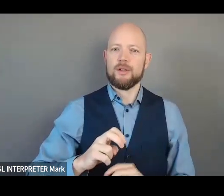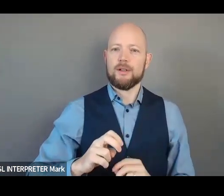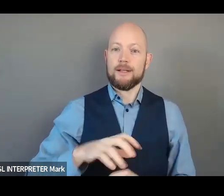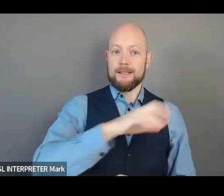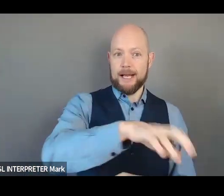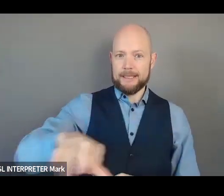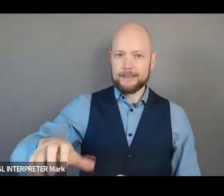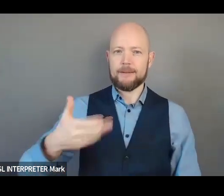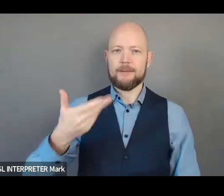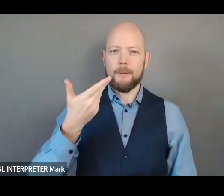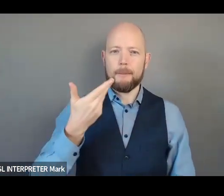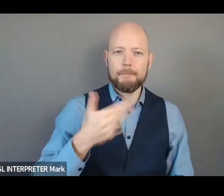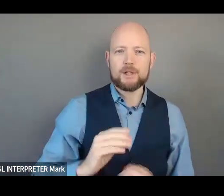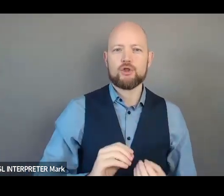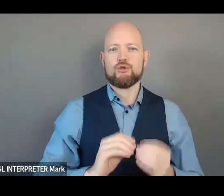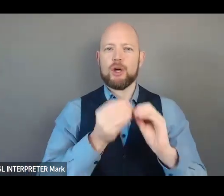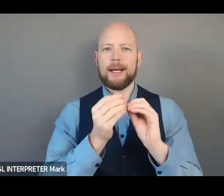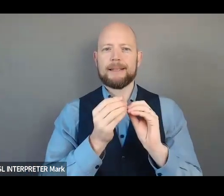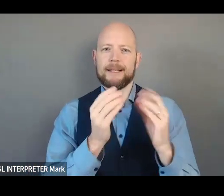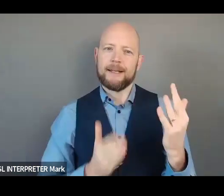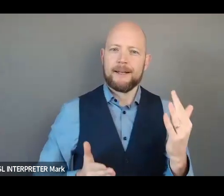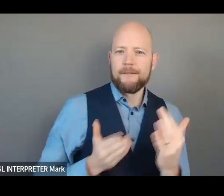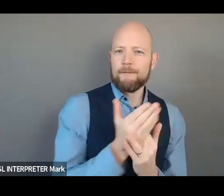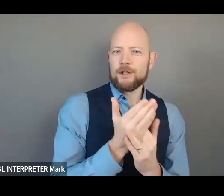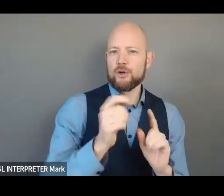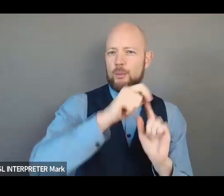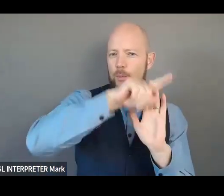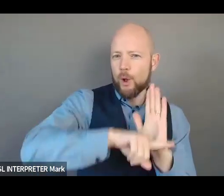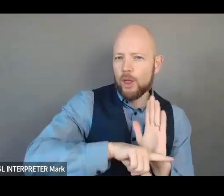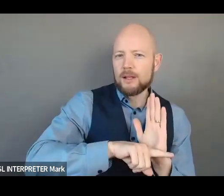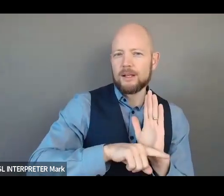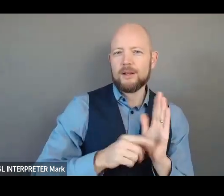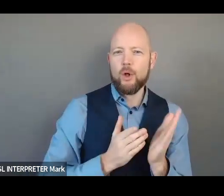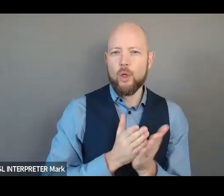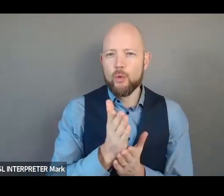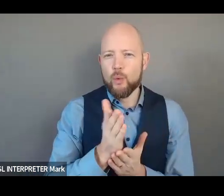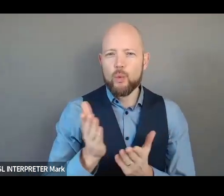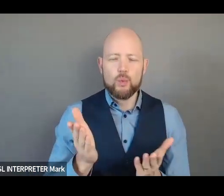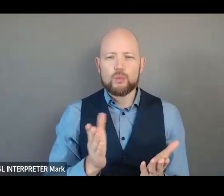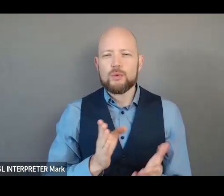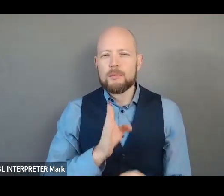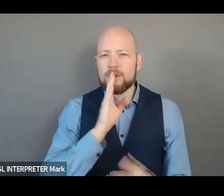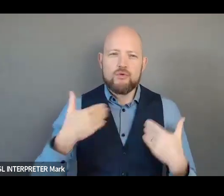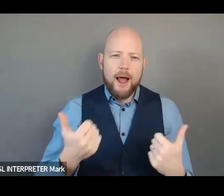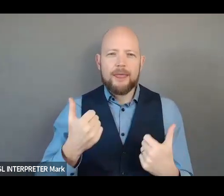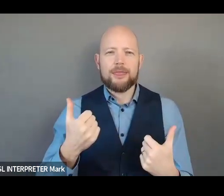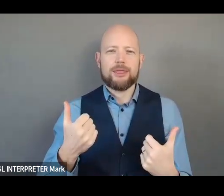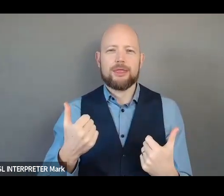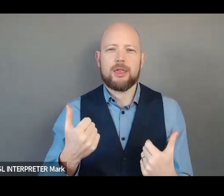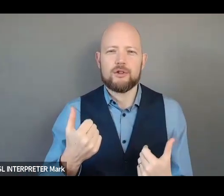have been menopause action plans, it could have been menstrual health champions, it could have been making sure menstrual products are available in field